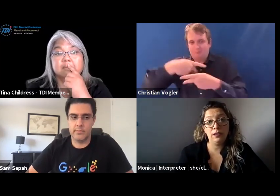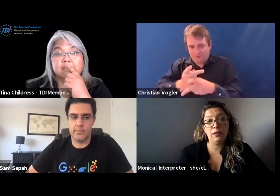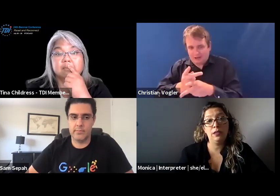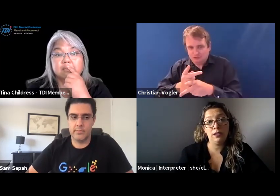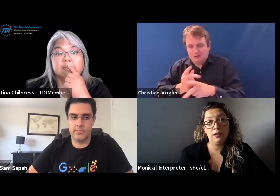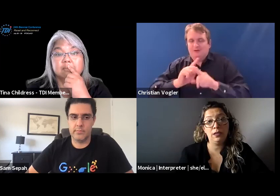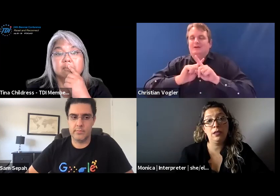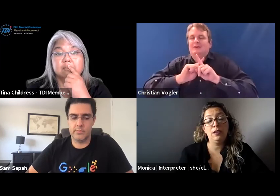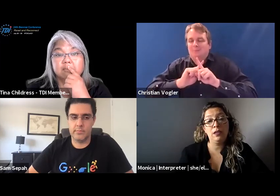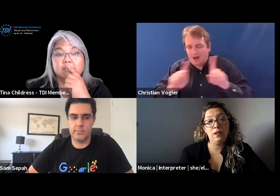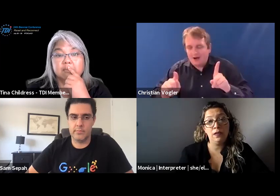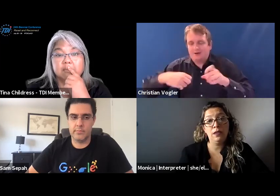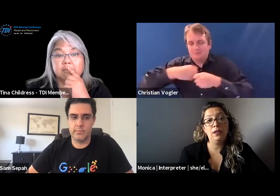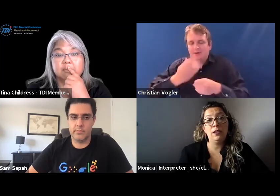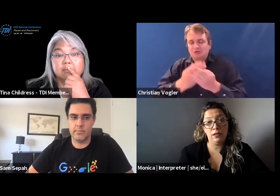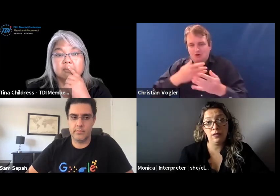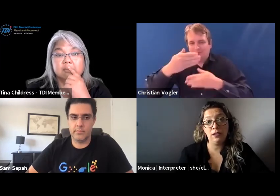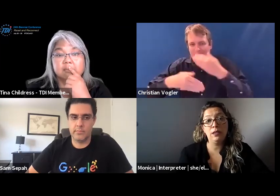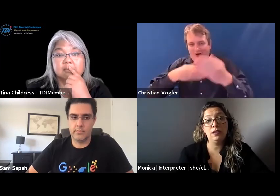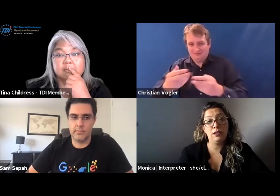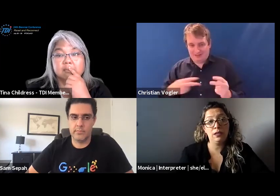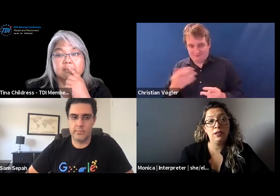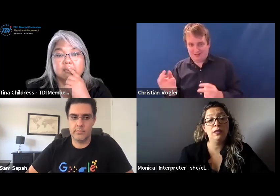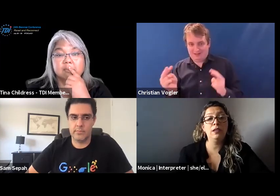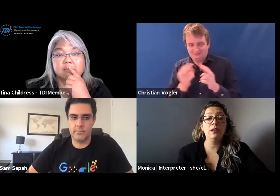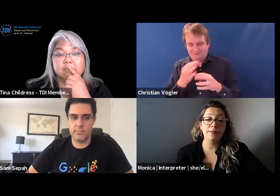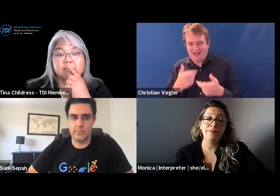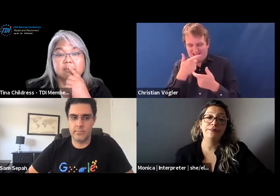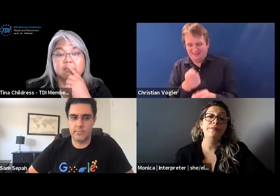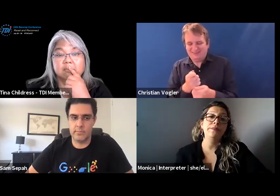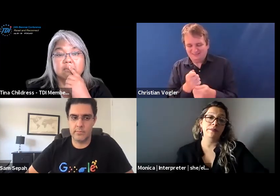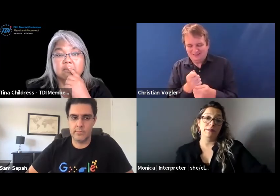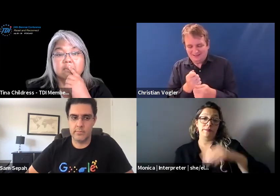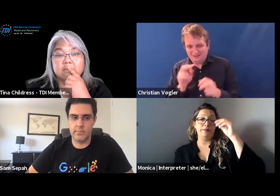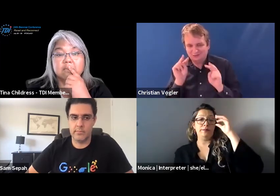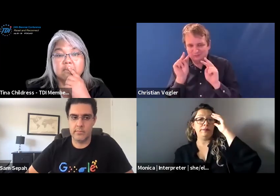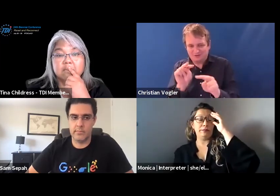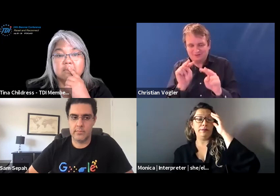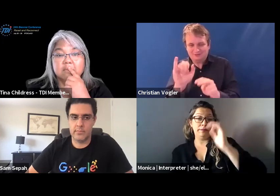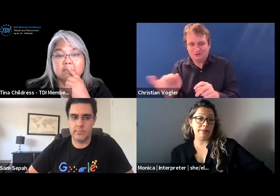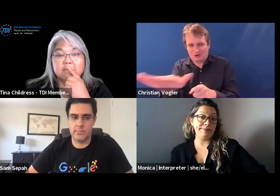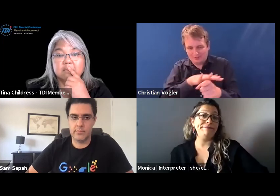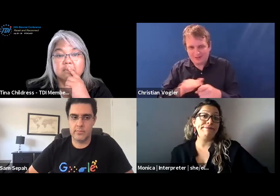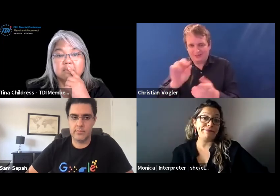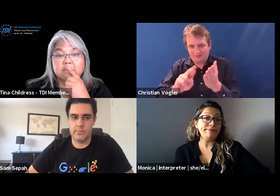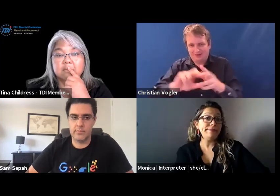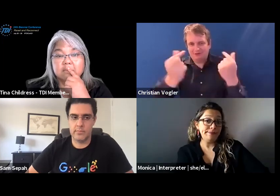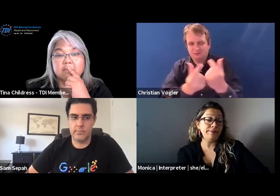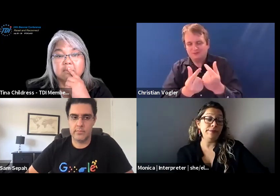And it's not ready for production, but they're making good progress, and it's very interesting in